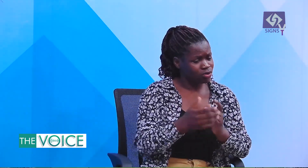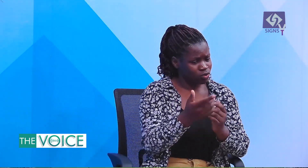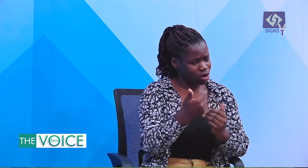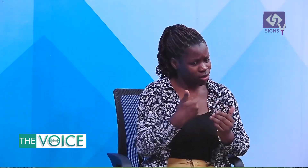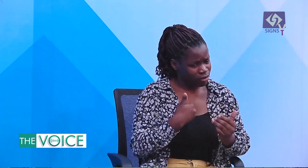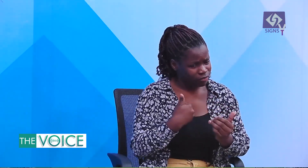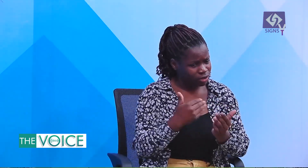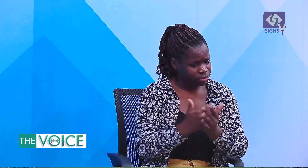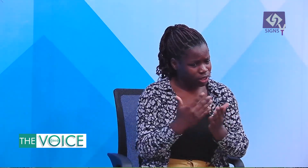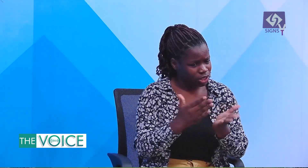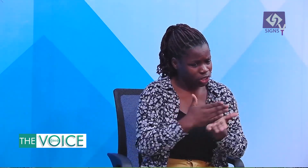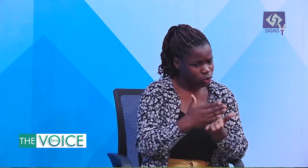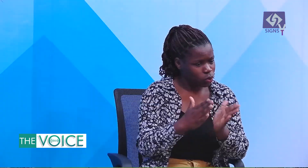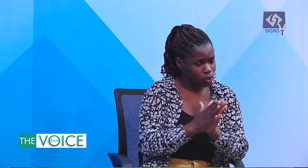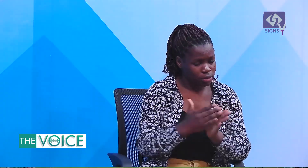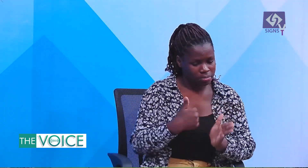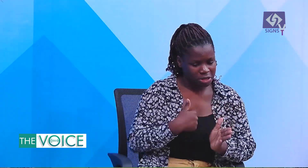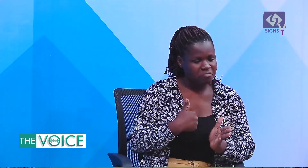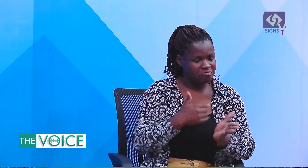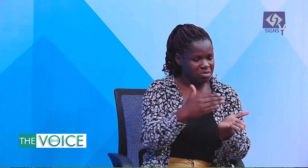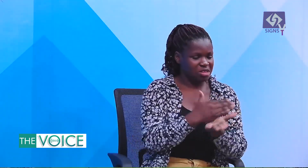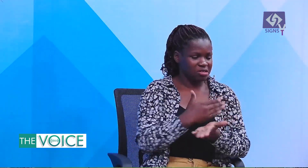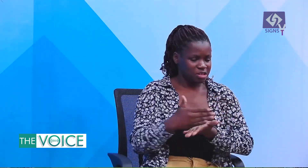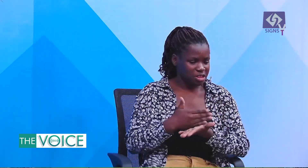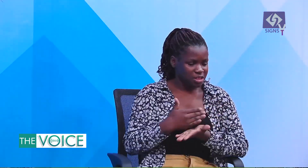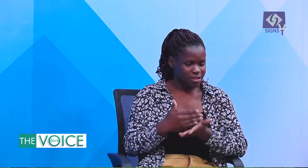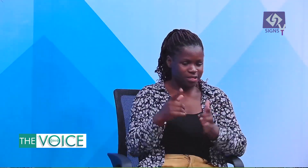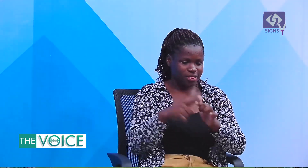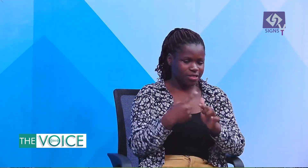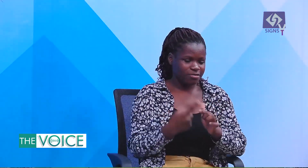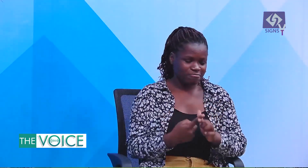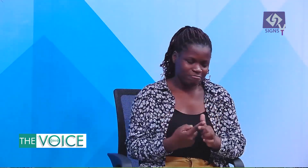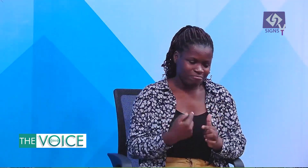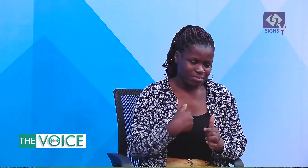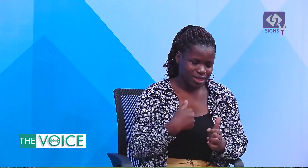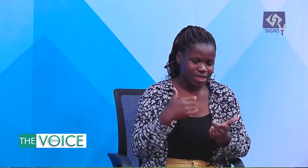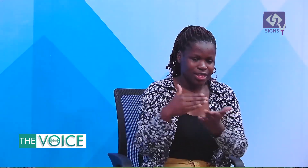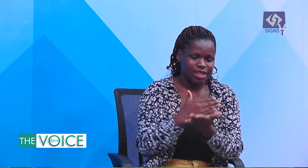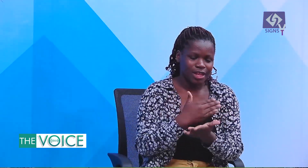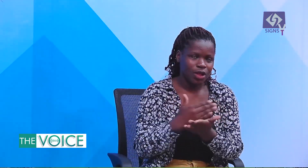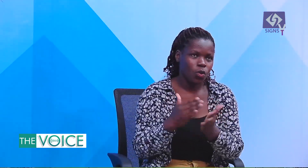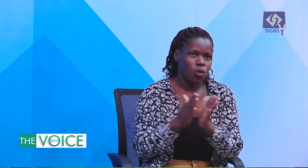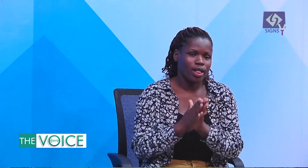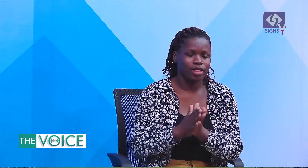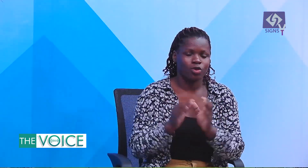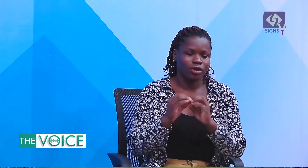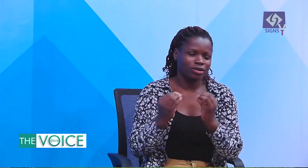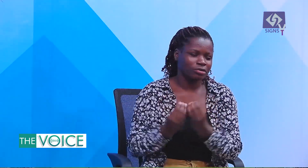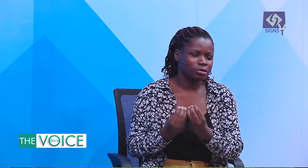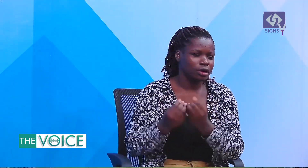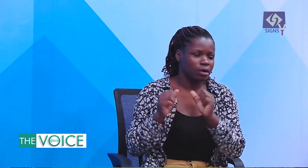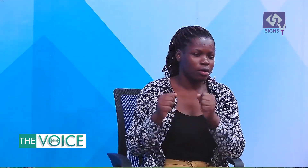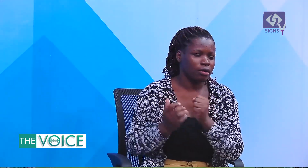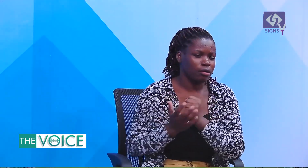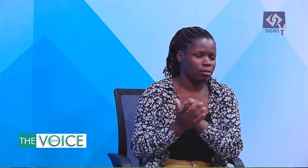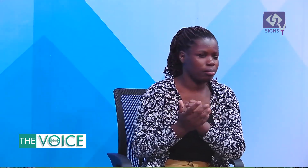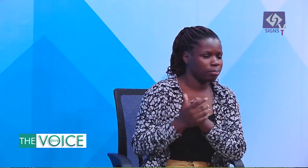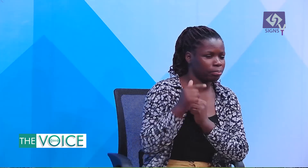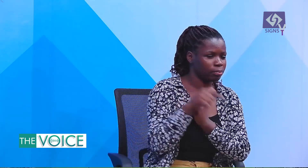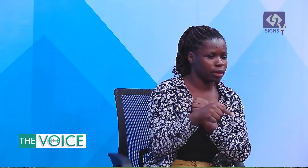called several times because and people ask if I have something to share with them. And from everything that